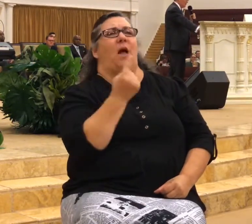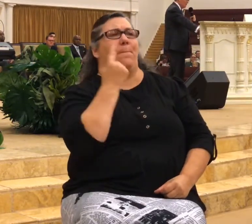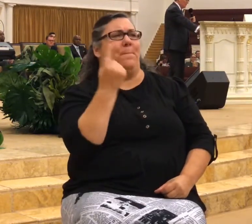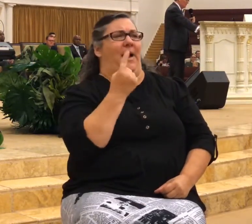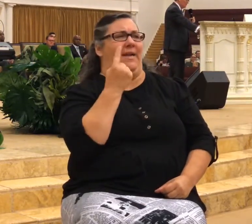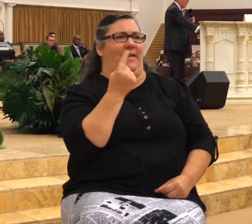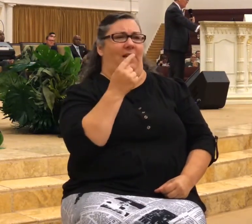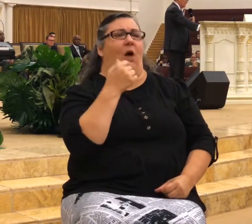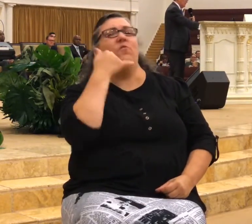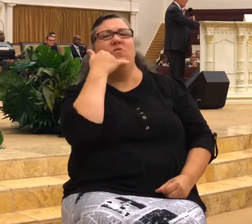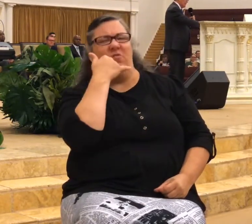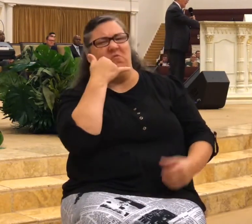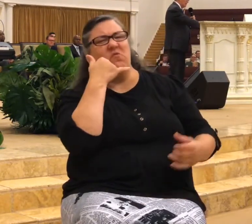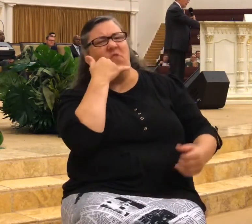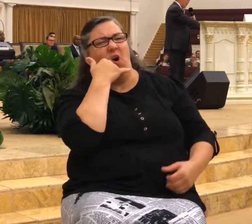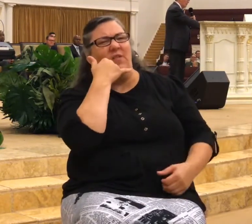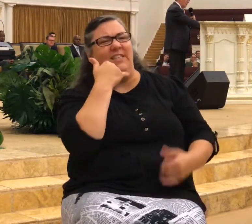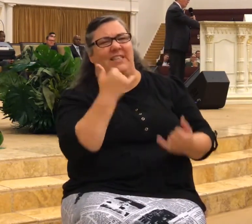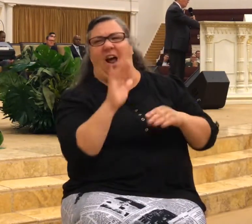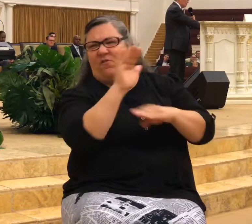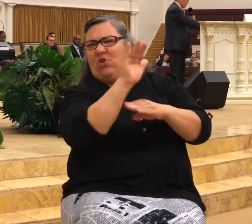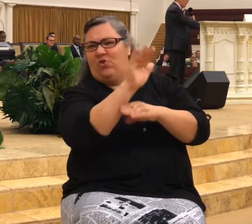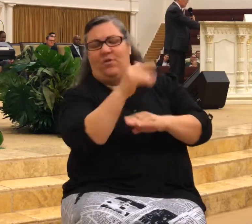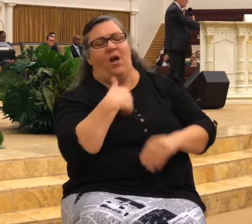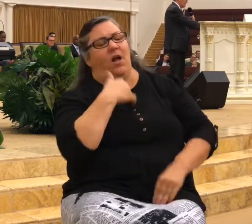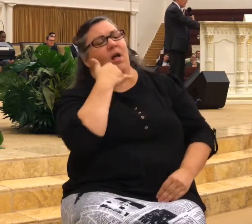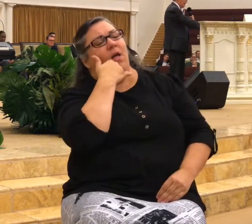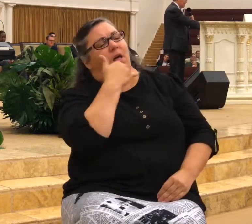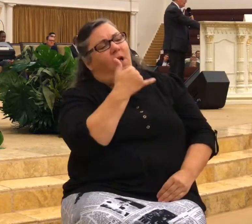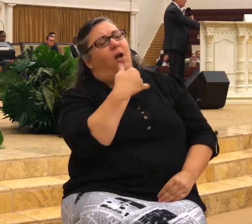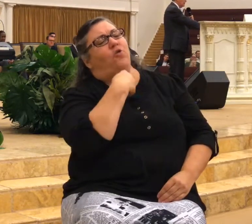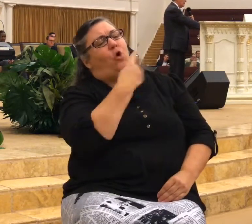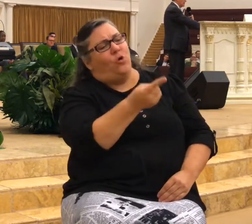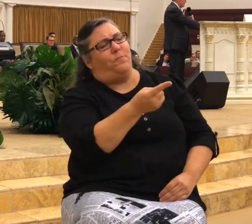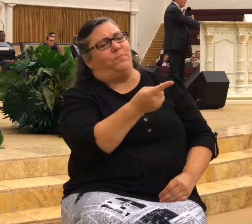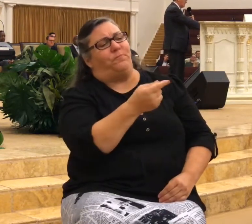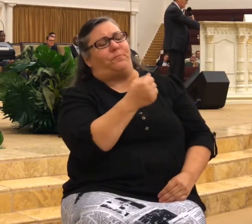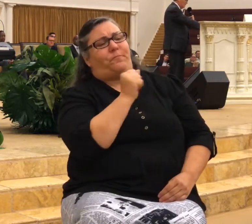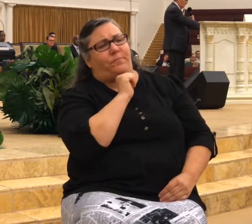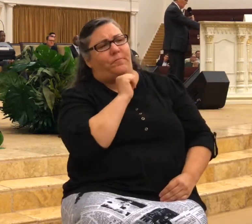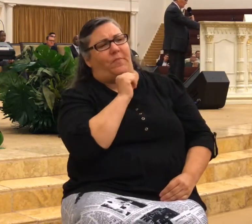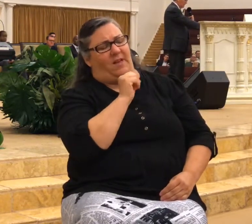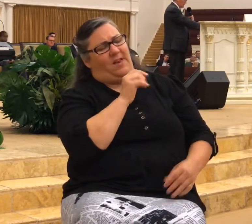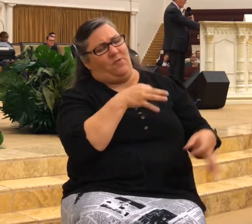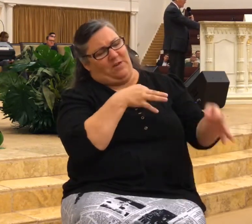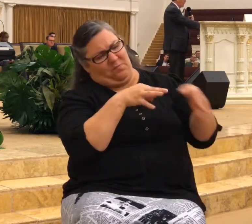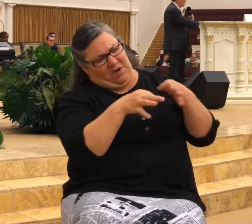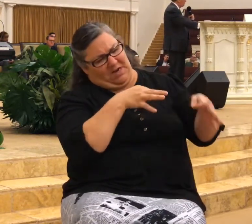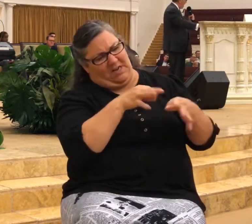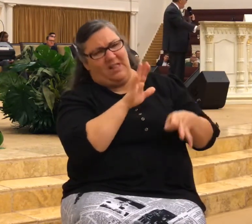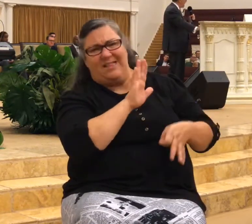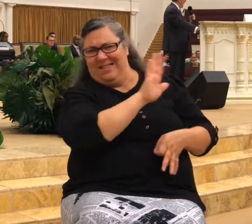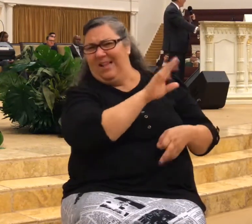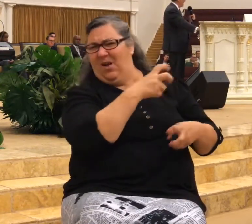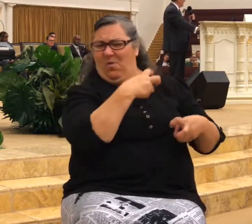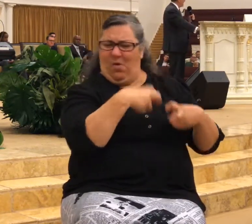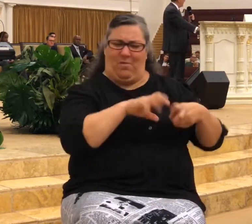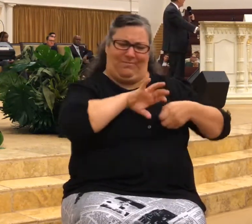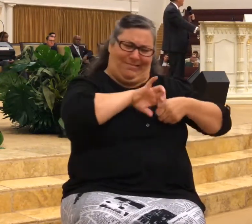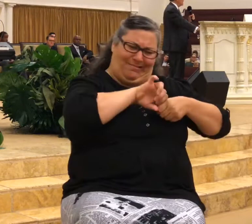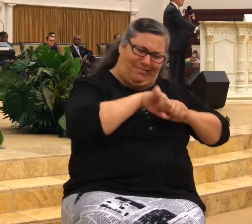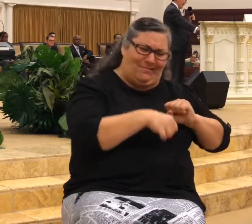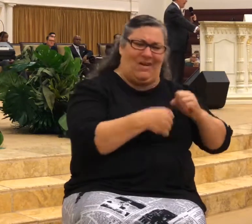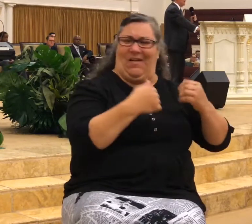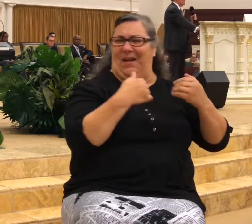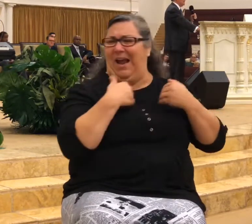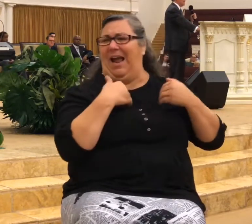this afternoon, and I told them, they were talking to me about some difficulties and some heartaches and